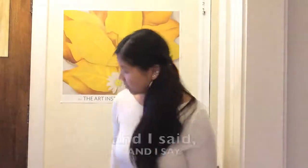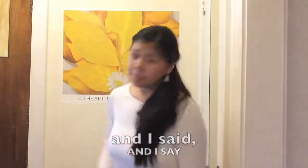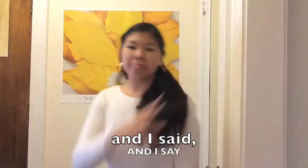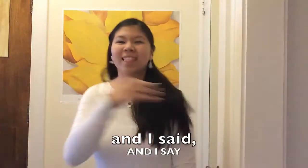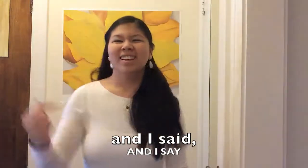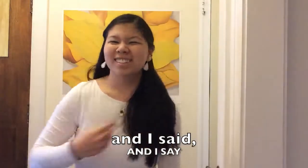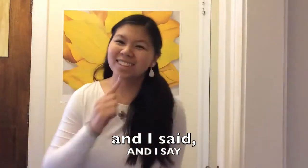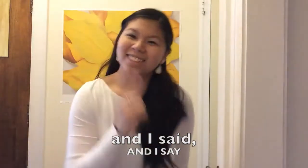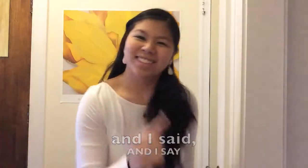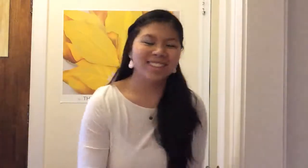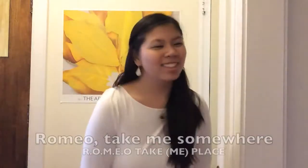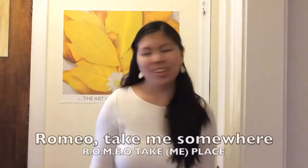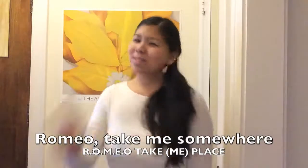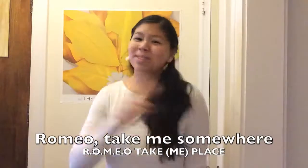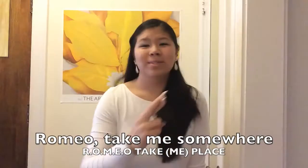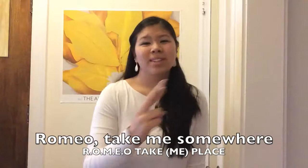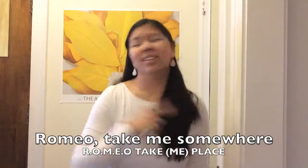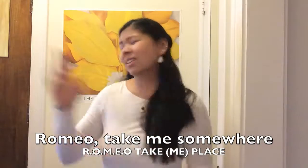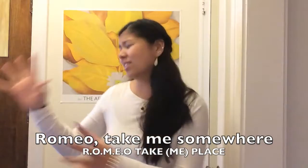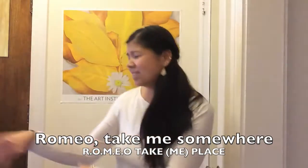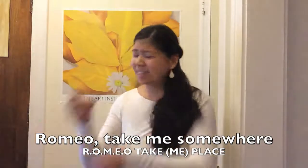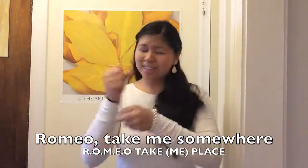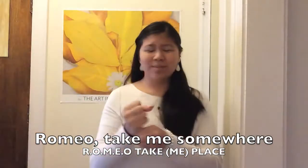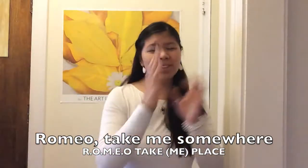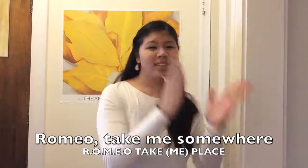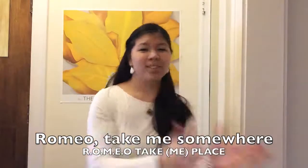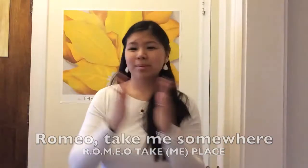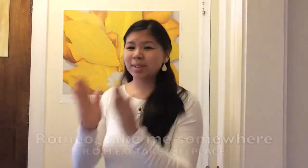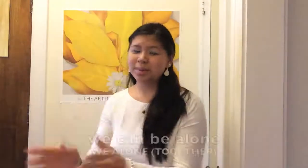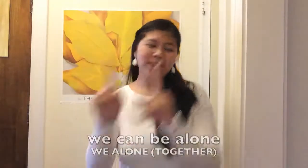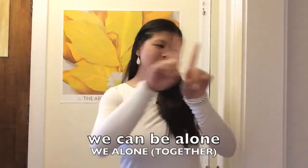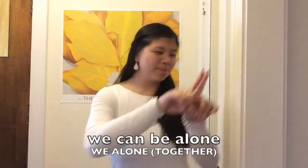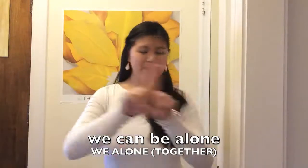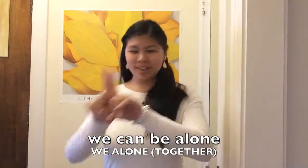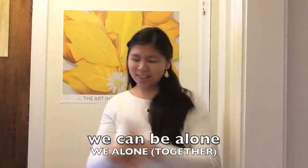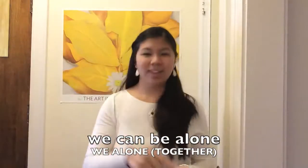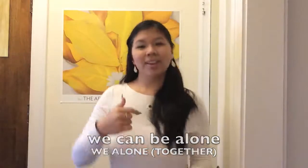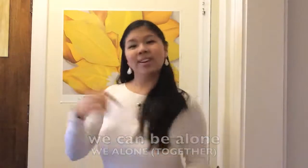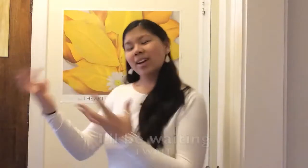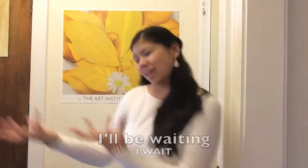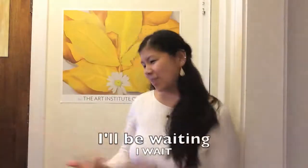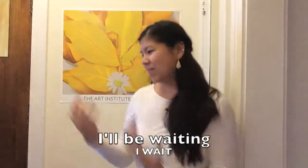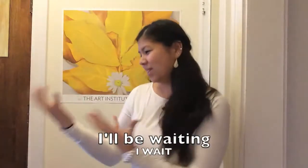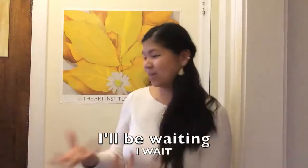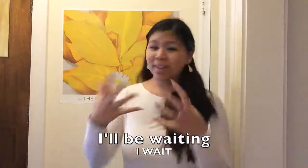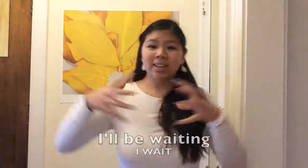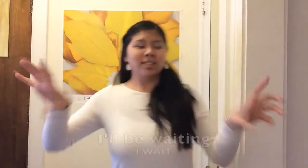And I said Romeo, take me somewhere we can be alone I'll be waiting,